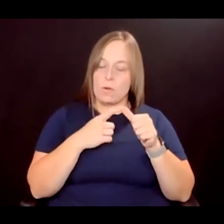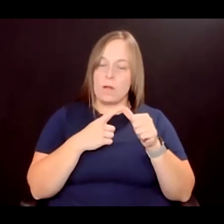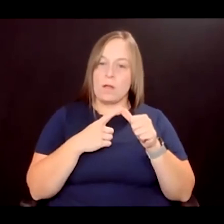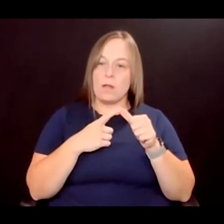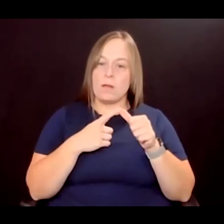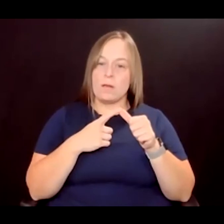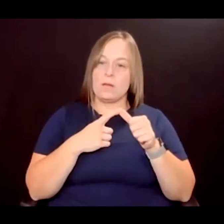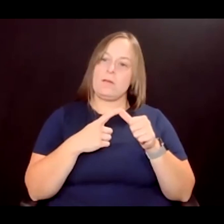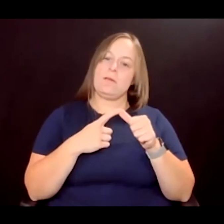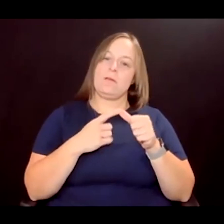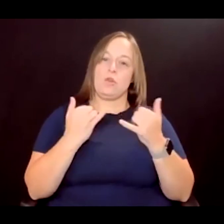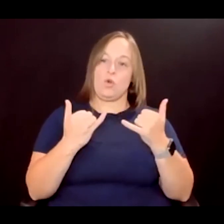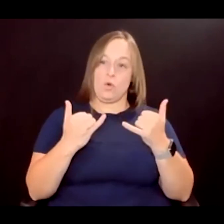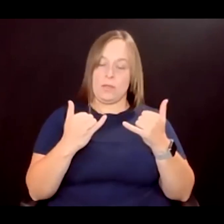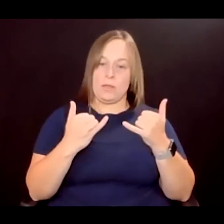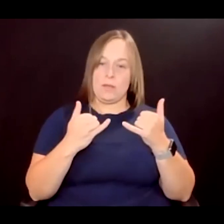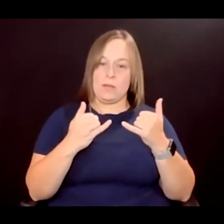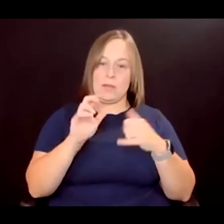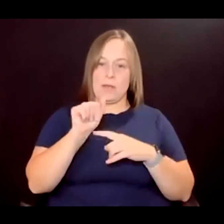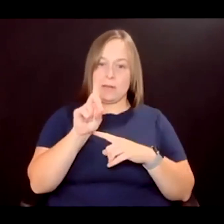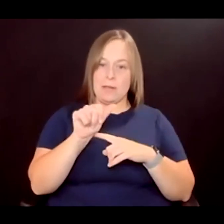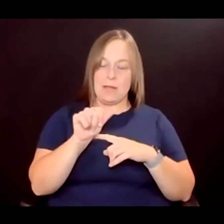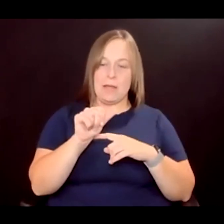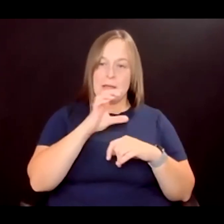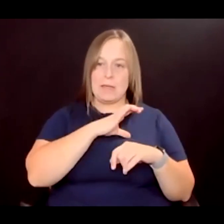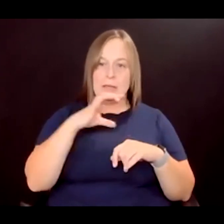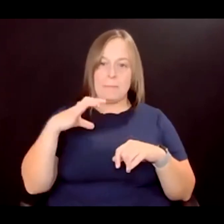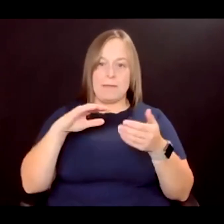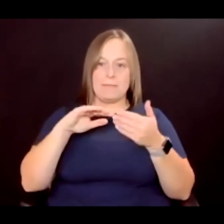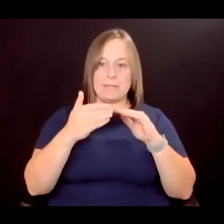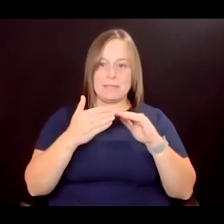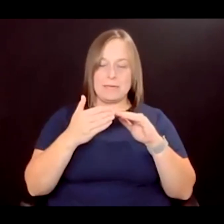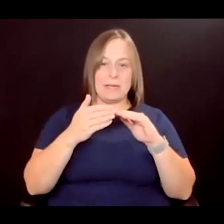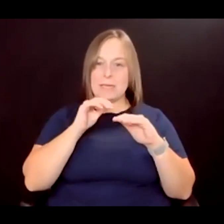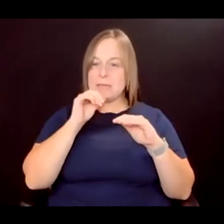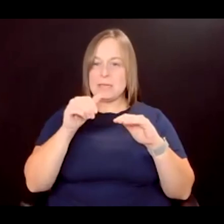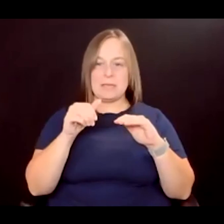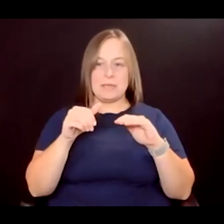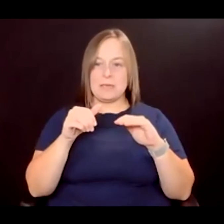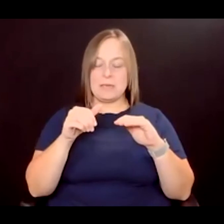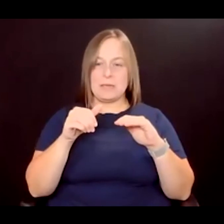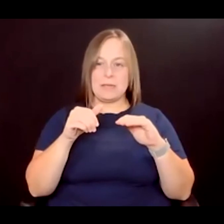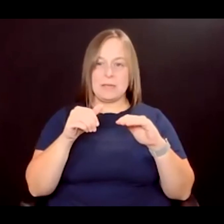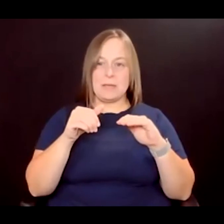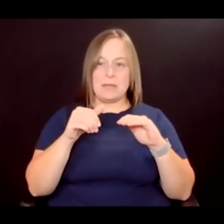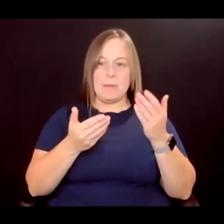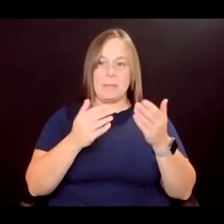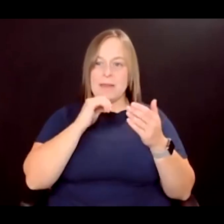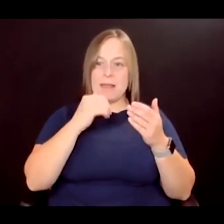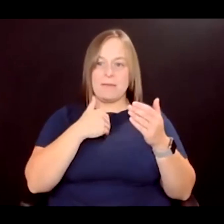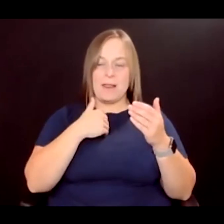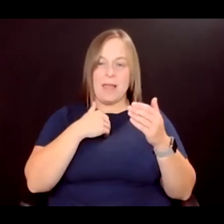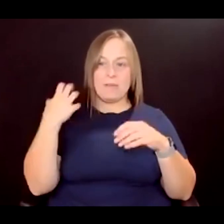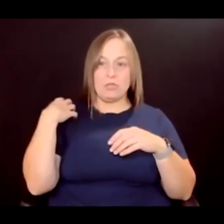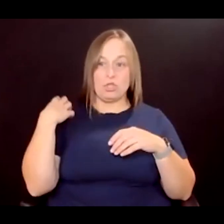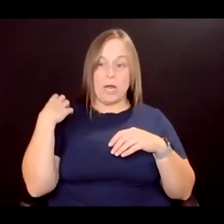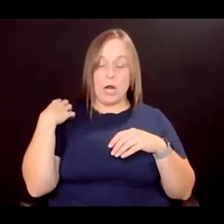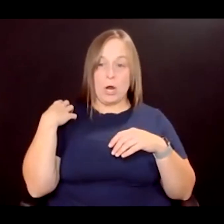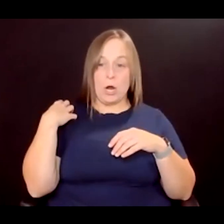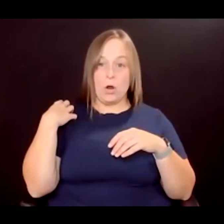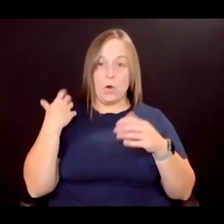medications, equipment, needs, et cetera. The thing that I have planned for the city of Albany is a specific department